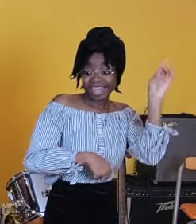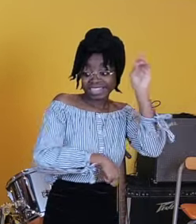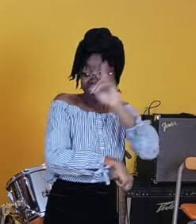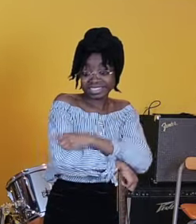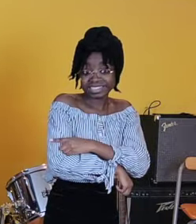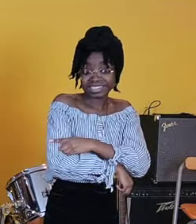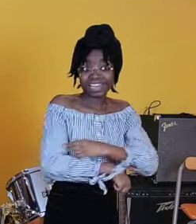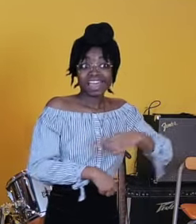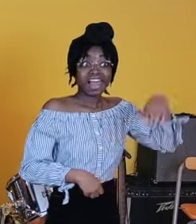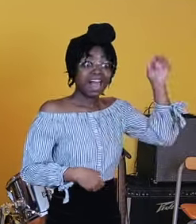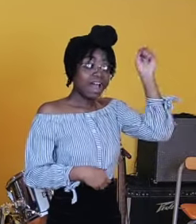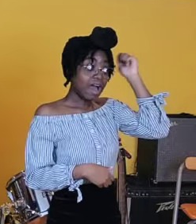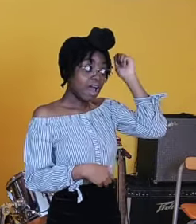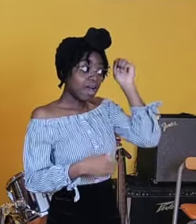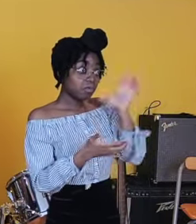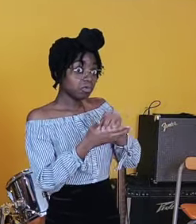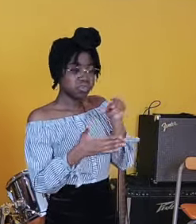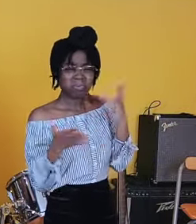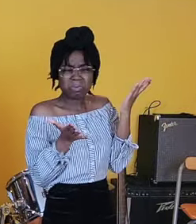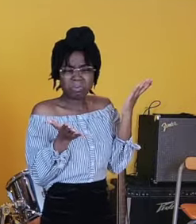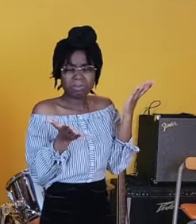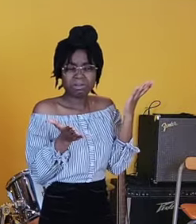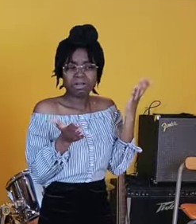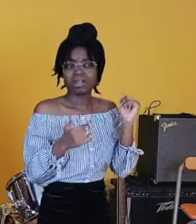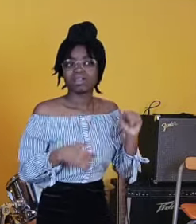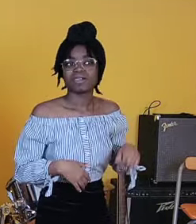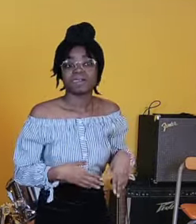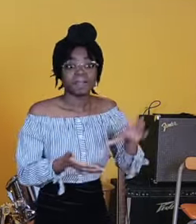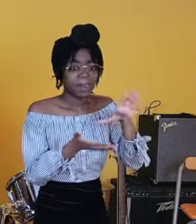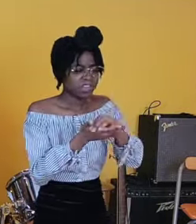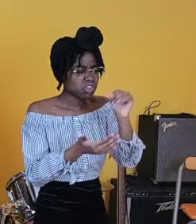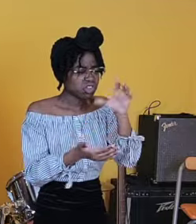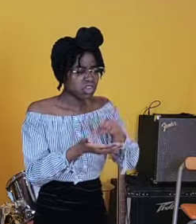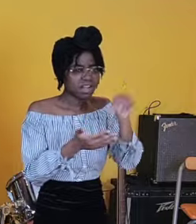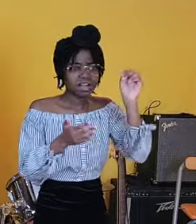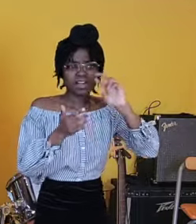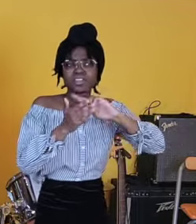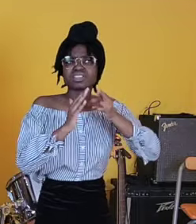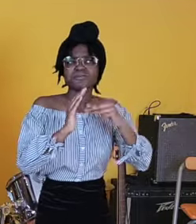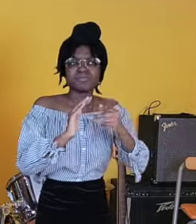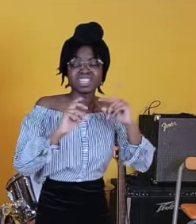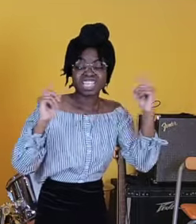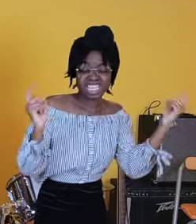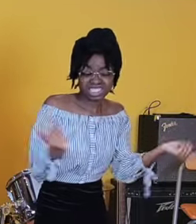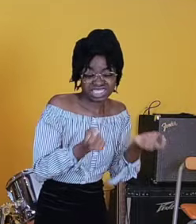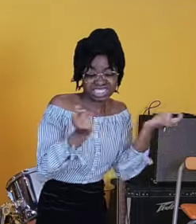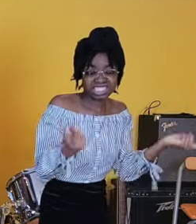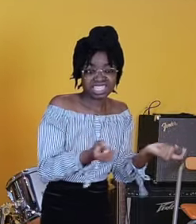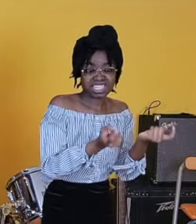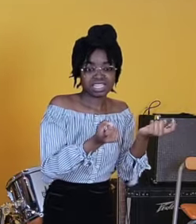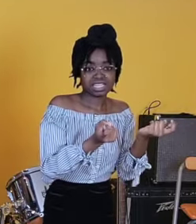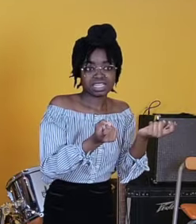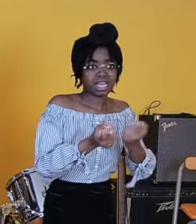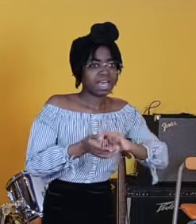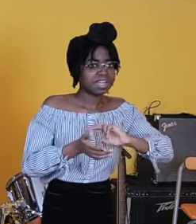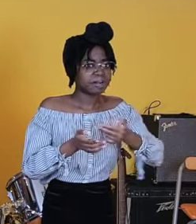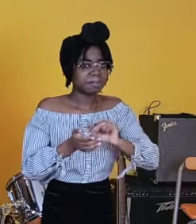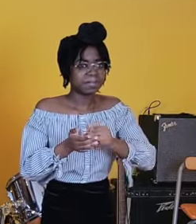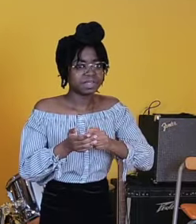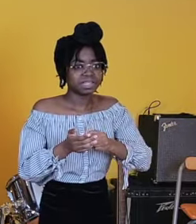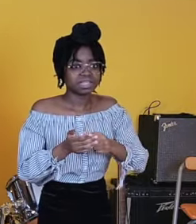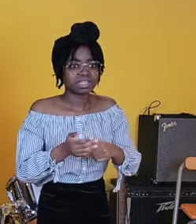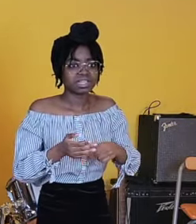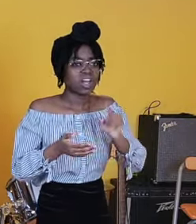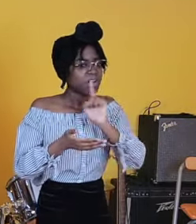That day Adam learned that, you know, what it meant to sin and to be disciplined. I'm going to